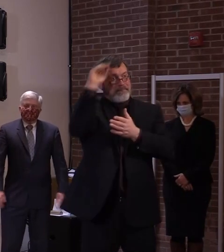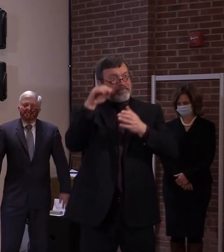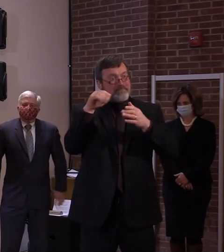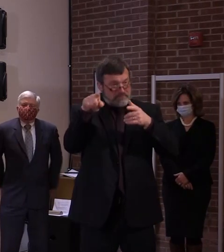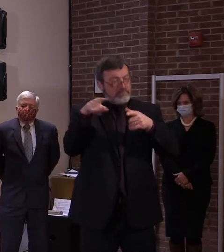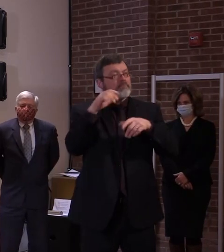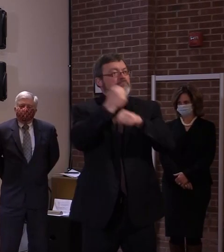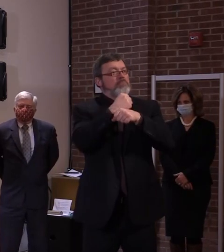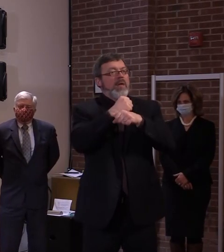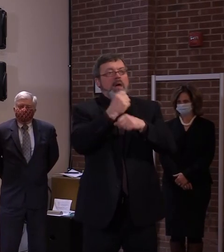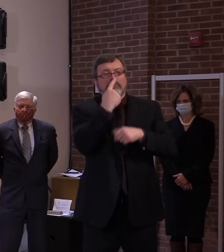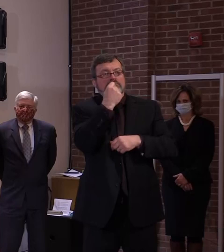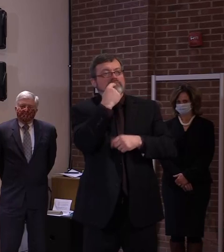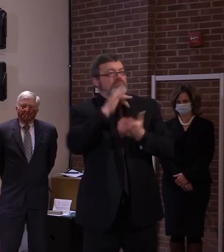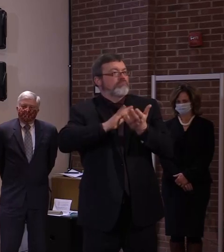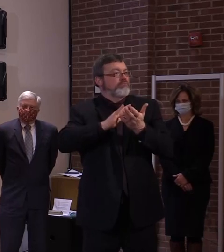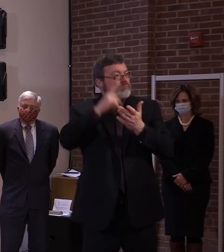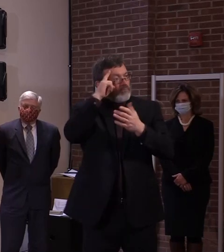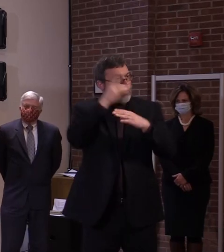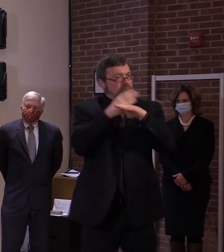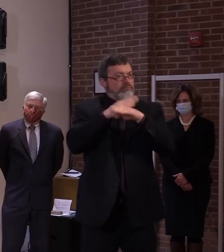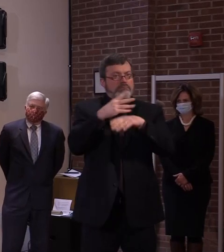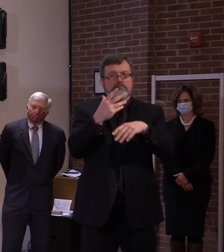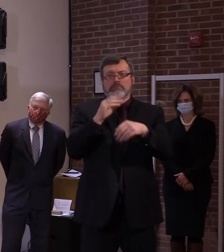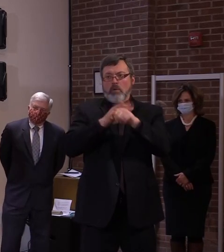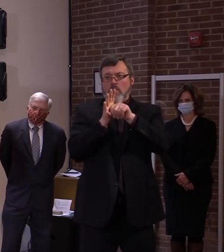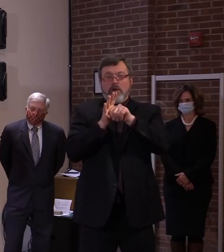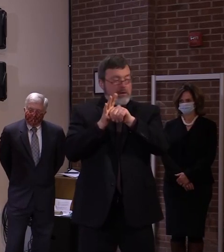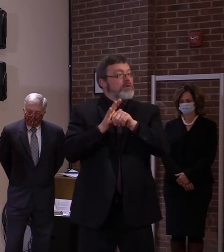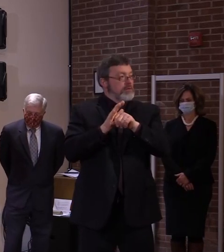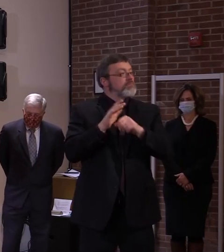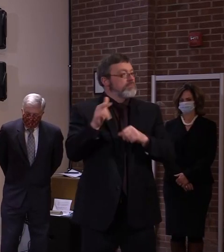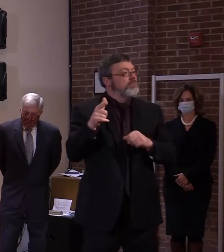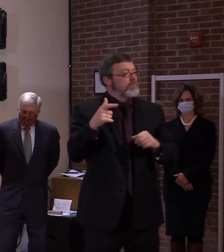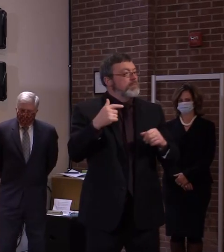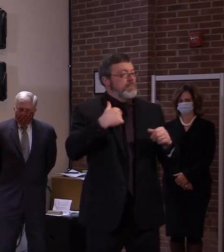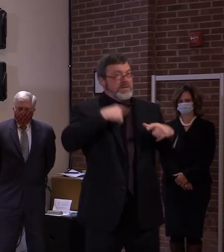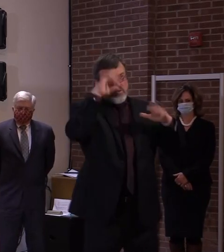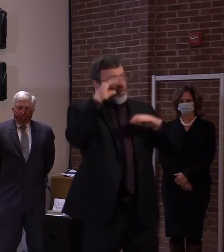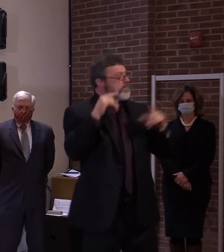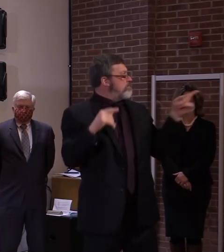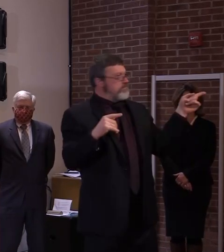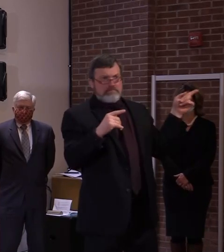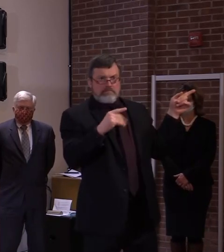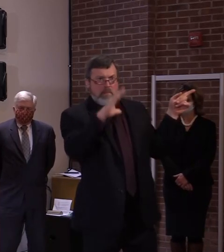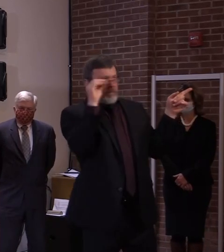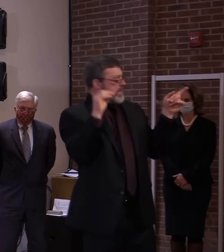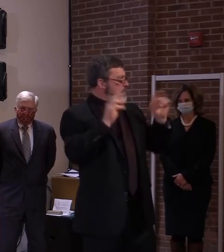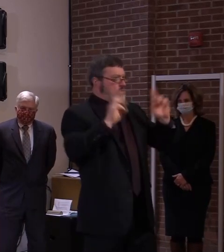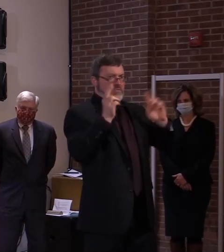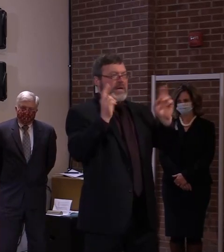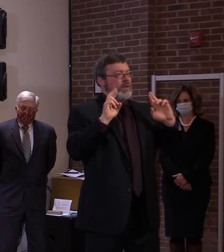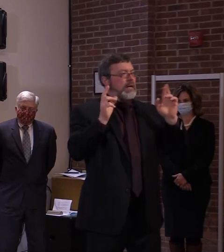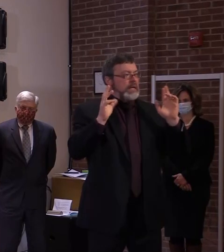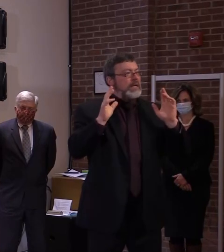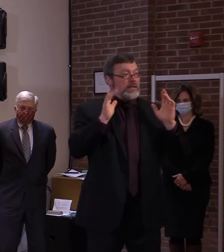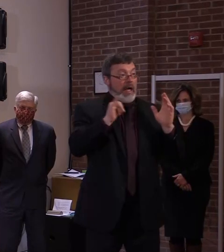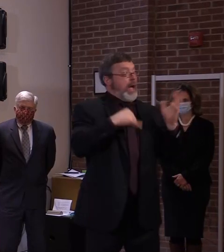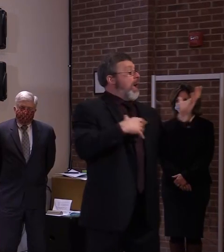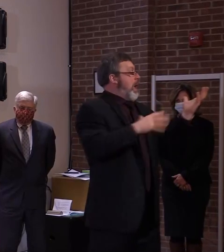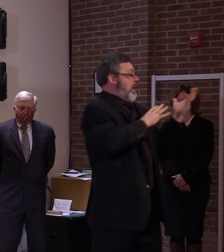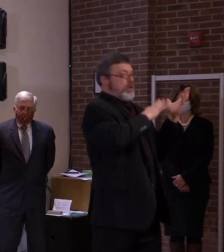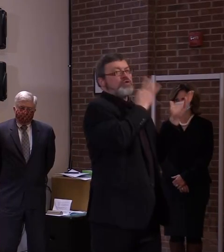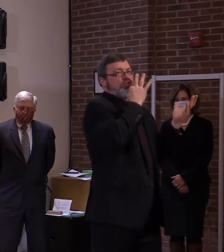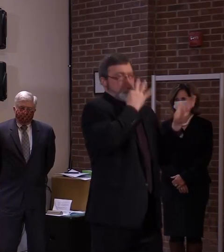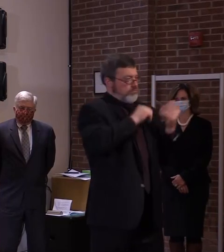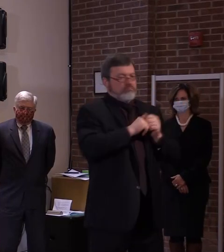is good news to see more promising steps in treatment and protecting those most at risk. I'd like to thank